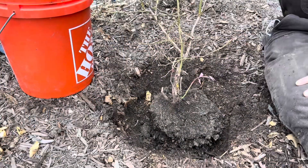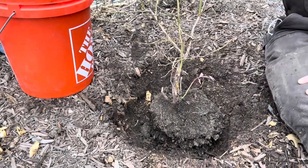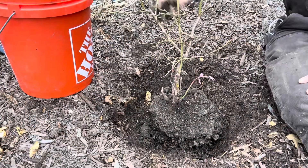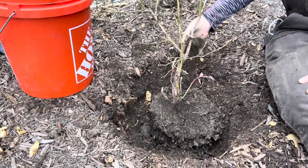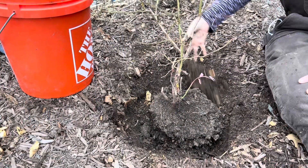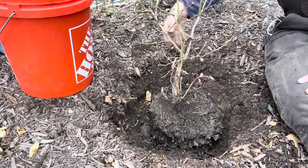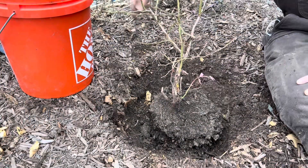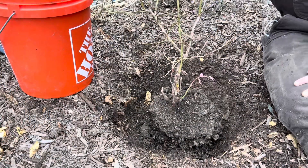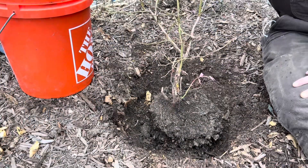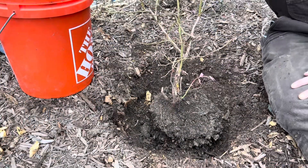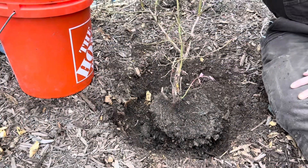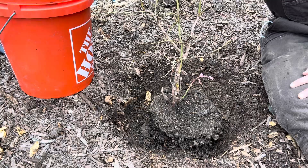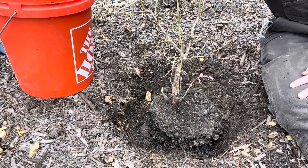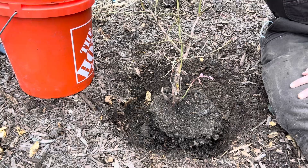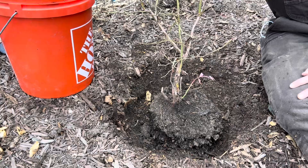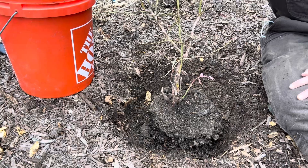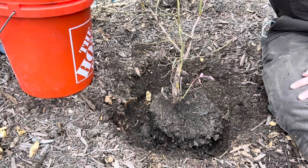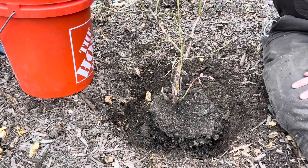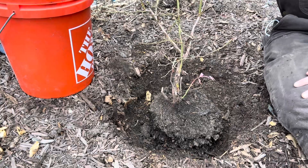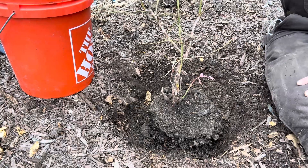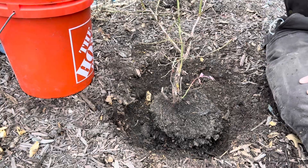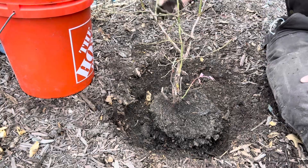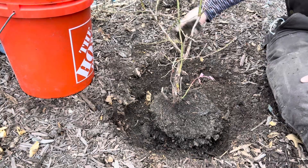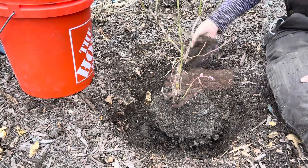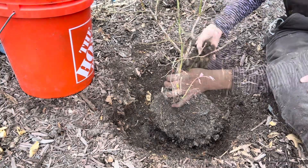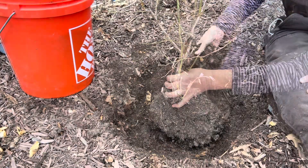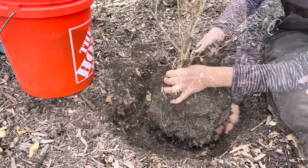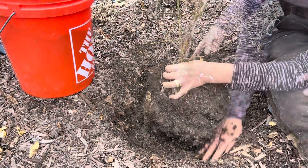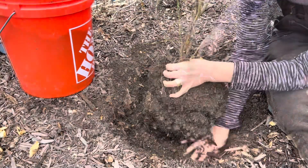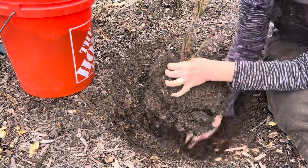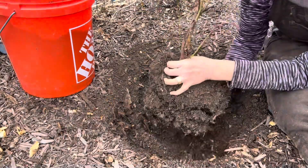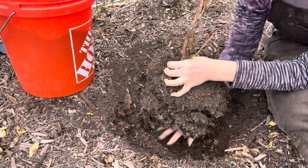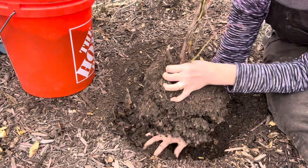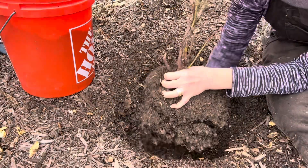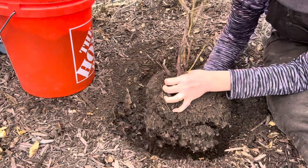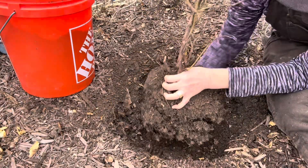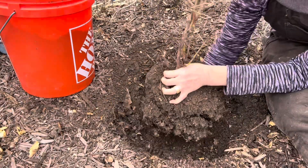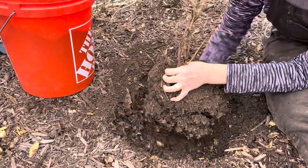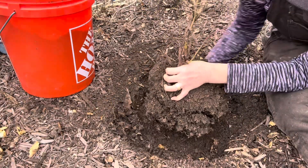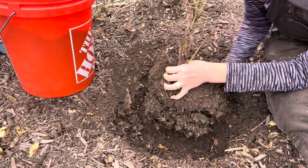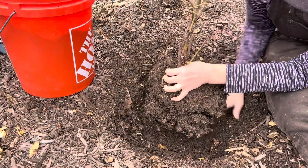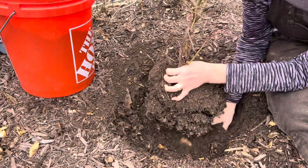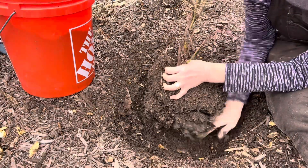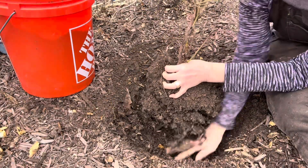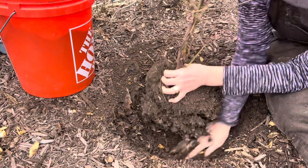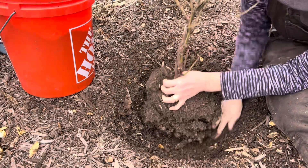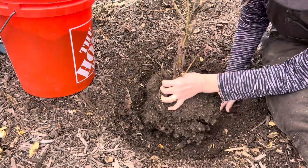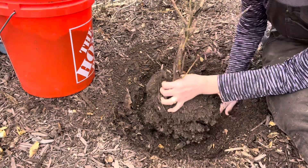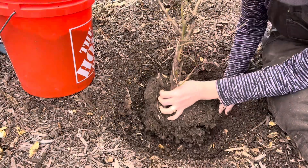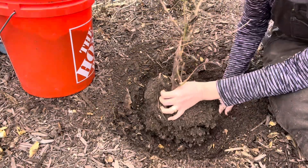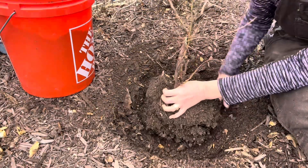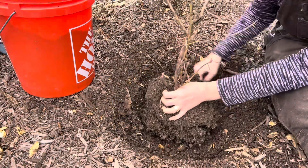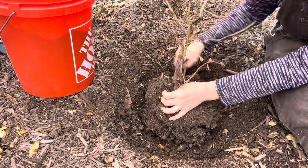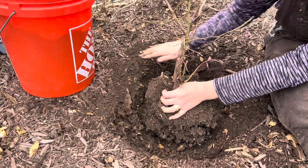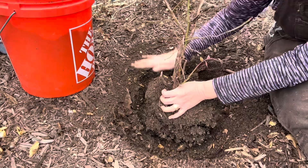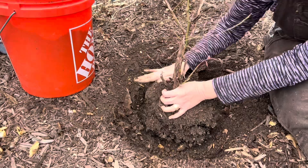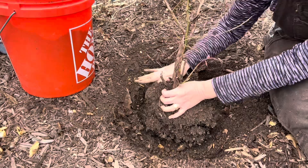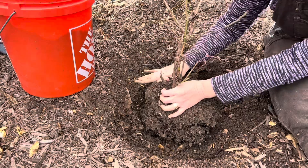of the plant level with your soil. You don't want to drown that little trunk.